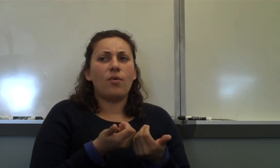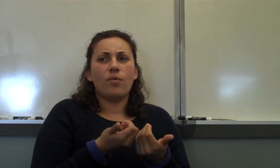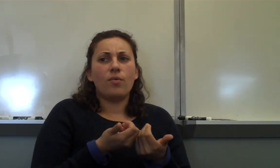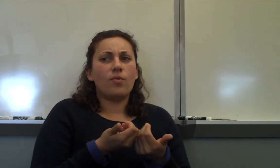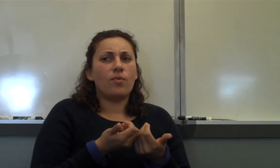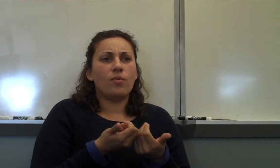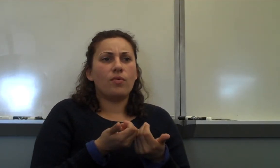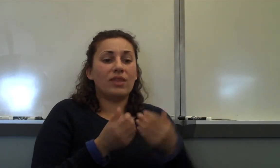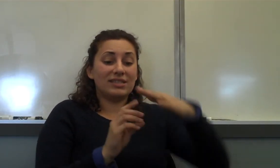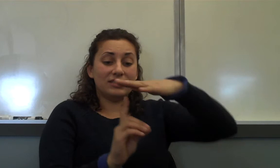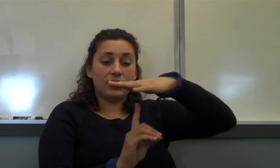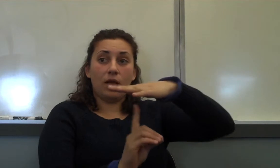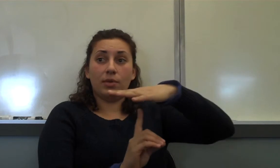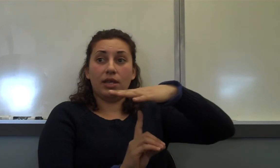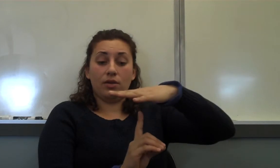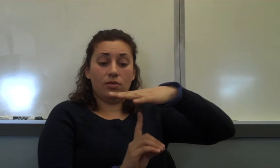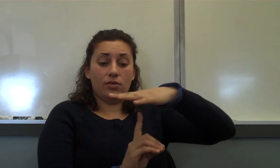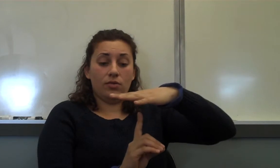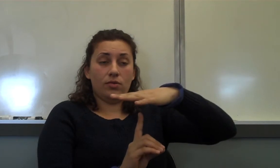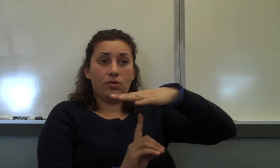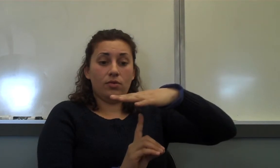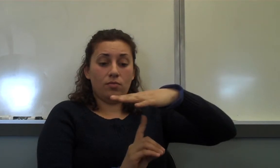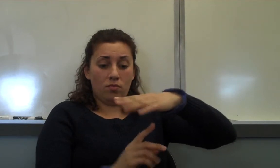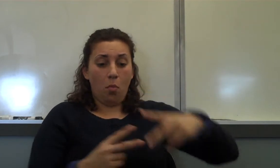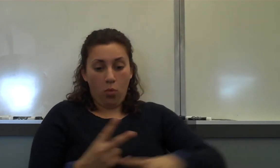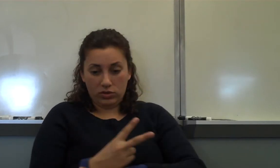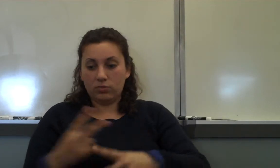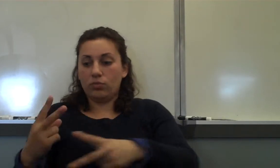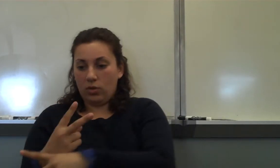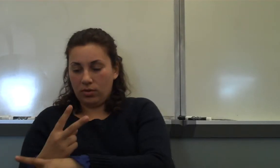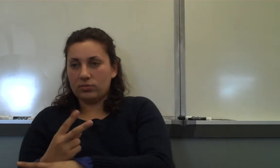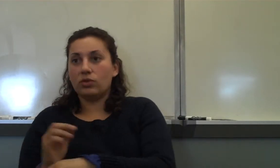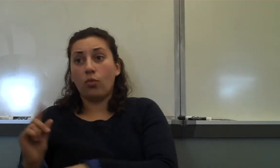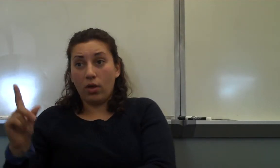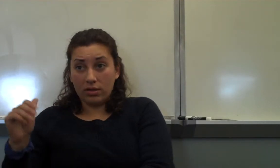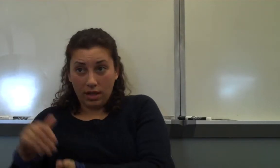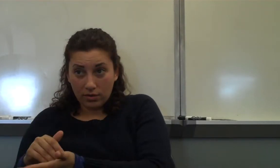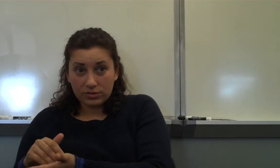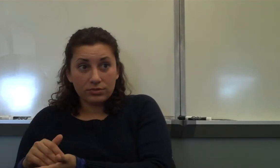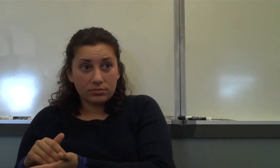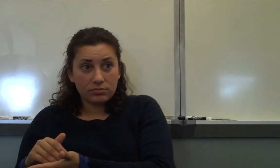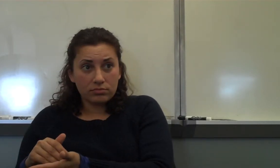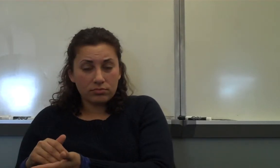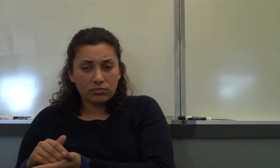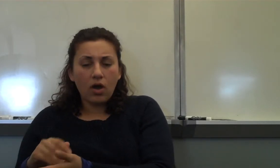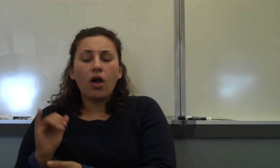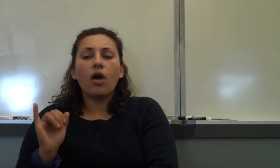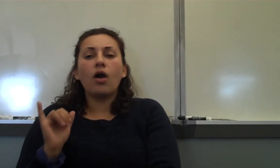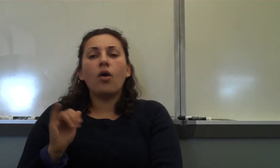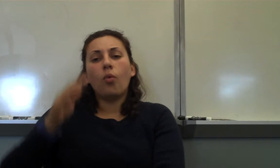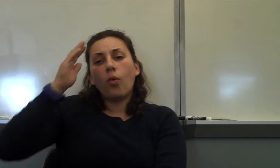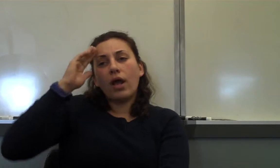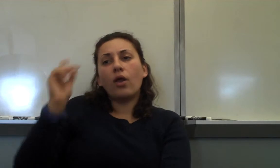the denominators and multiplying them. Oh, that's 1,000, so that tells me where the decimal point goes. It goes to the left of the